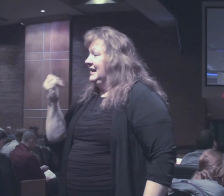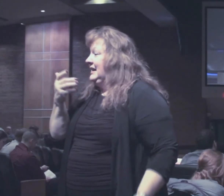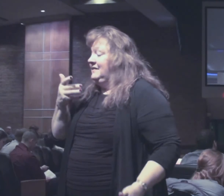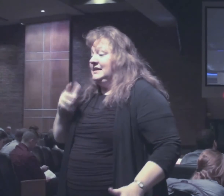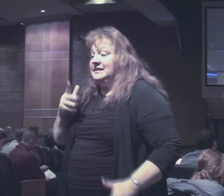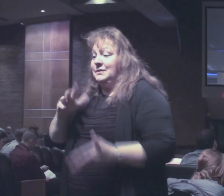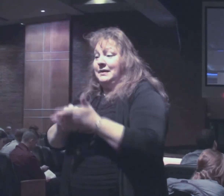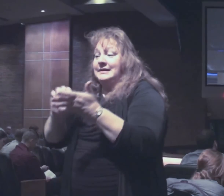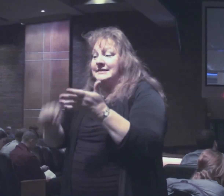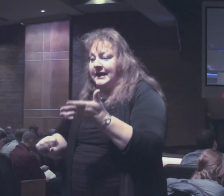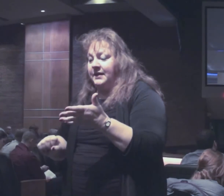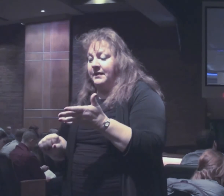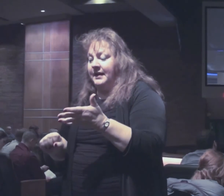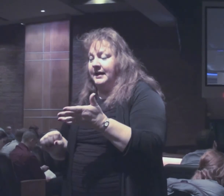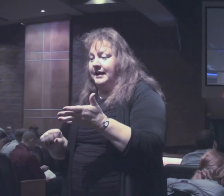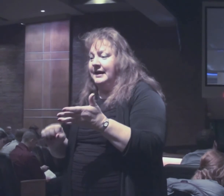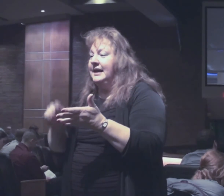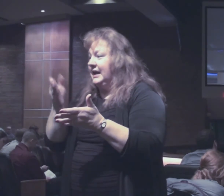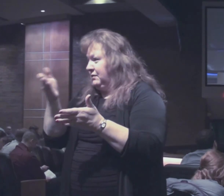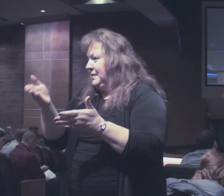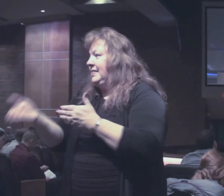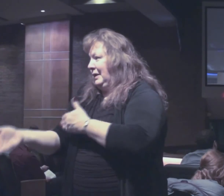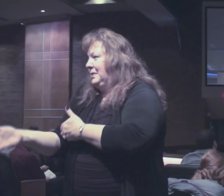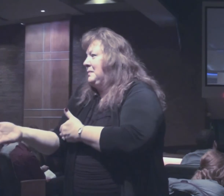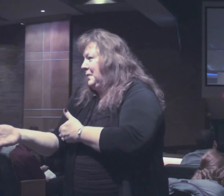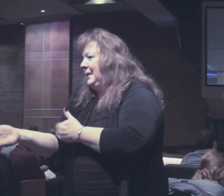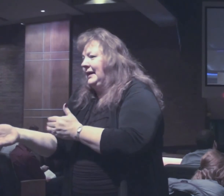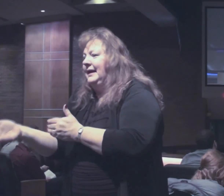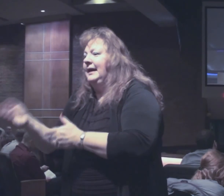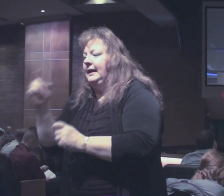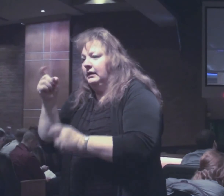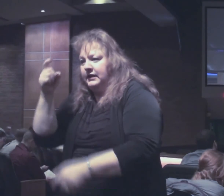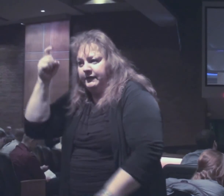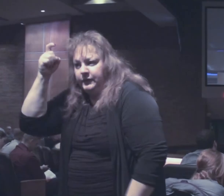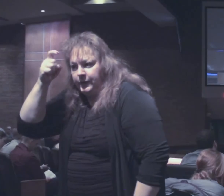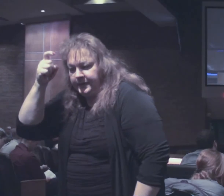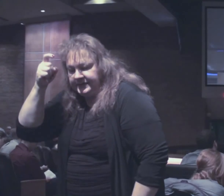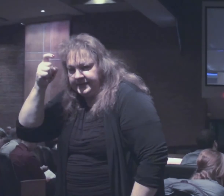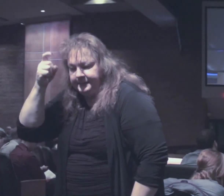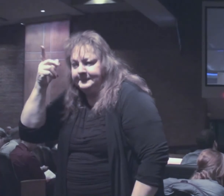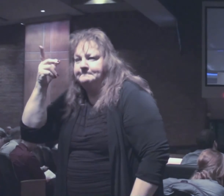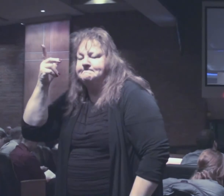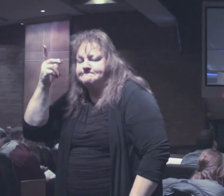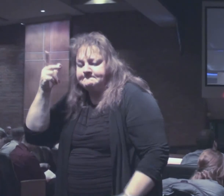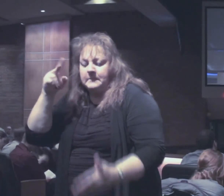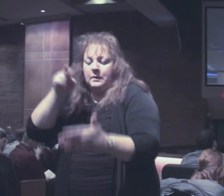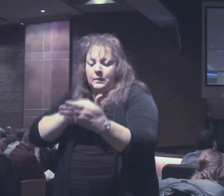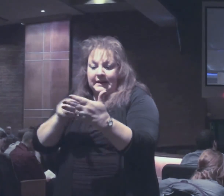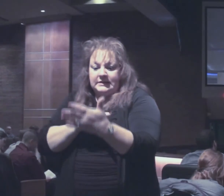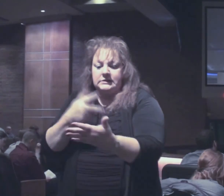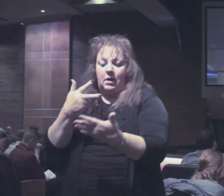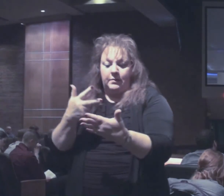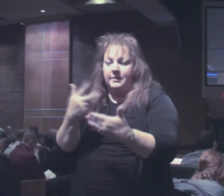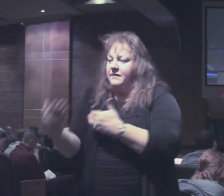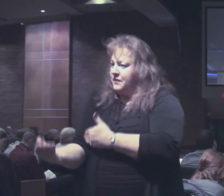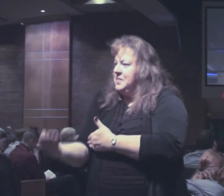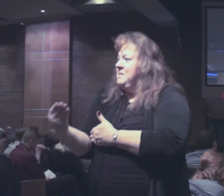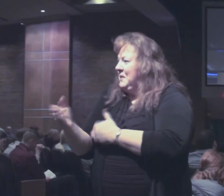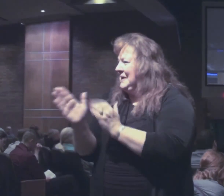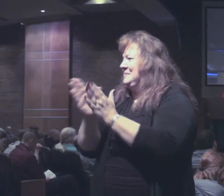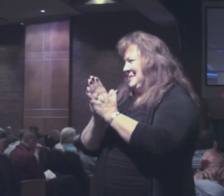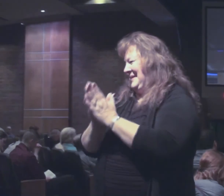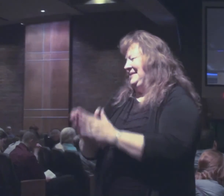want to remove it, it'll be there for you in the morning. He'll give you the wisdom. Then you go back and read Psalm 3 for a morning